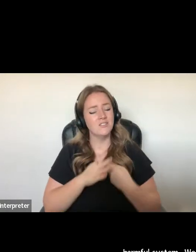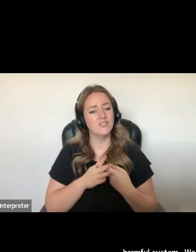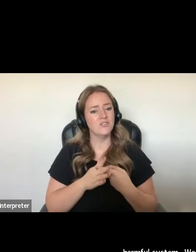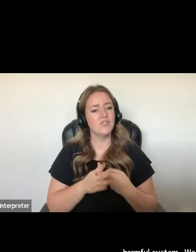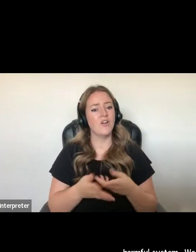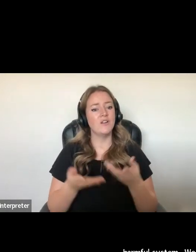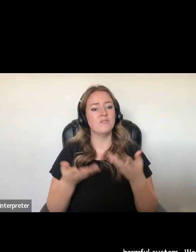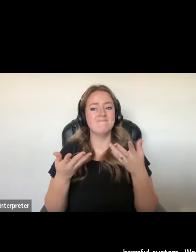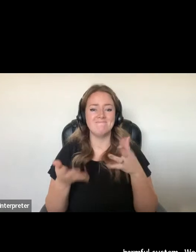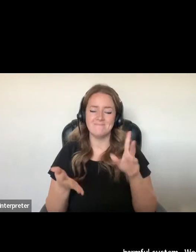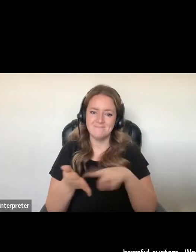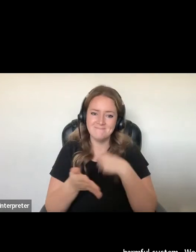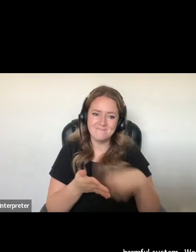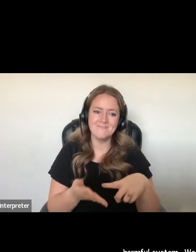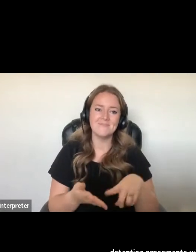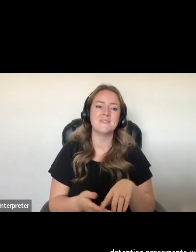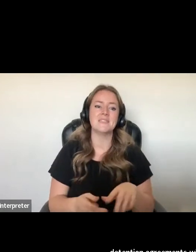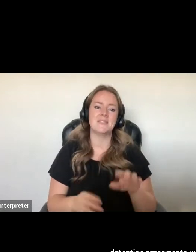Thank you.